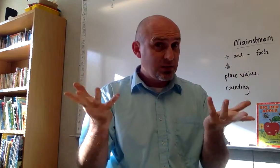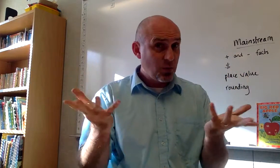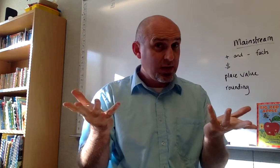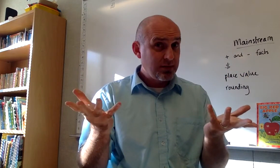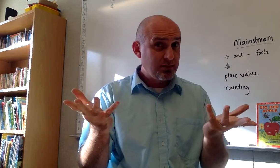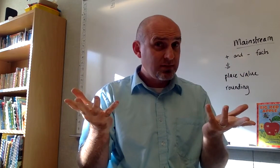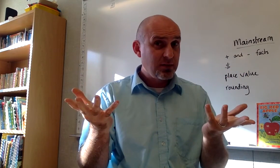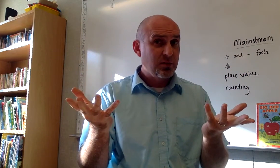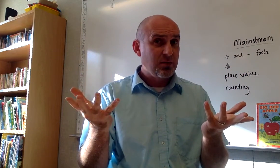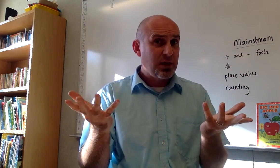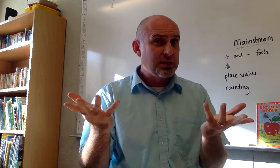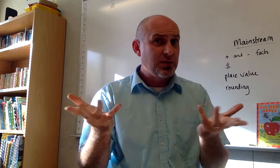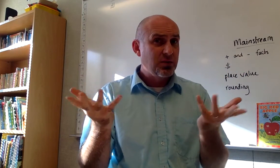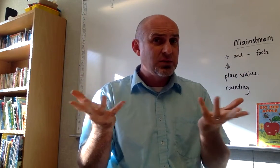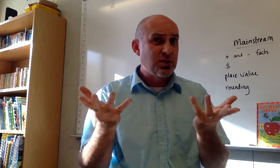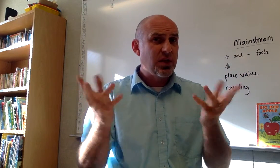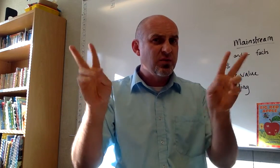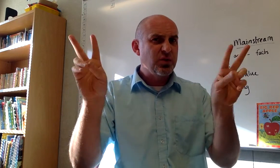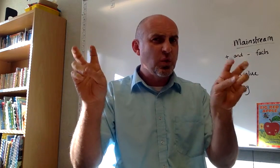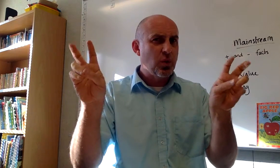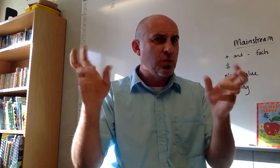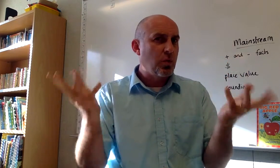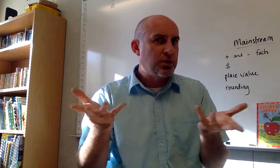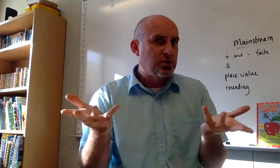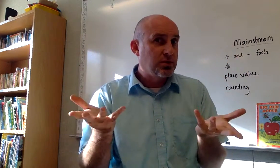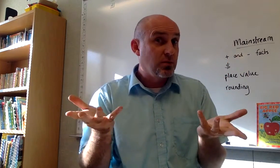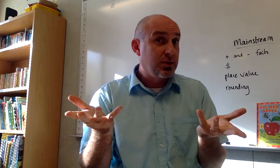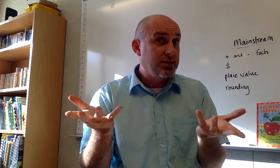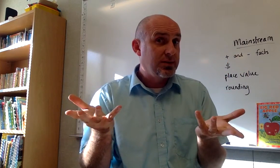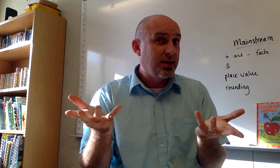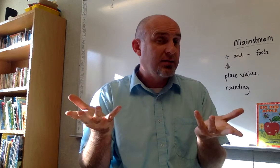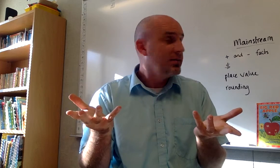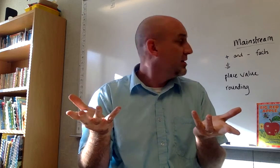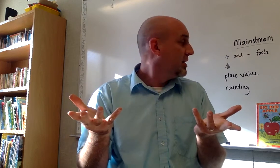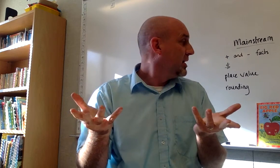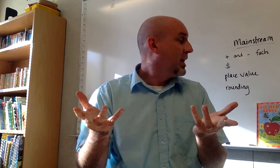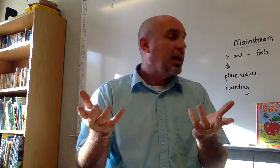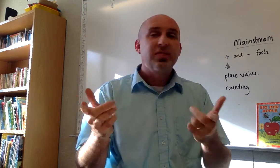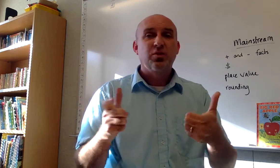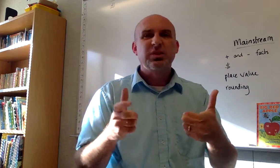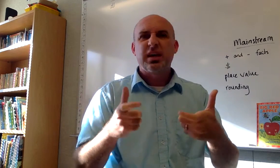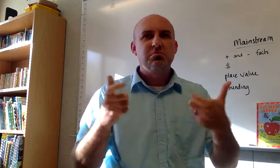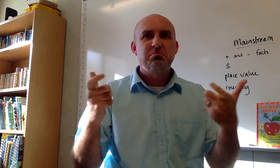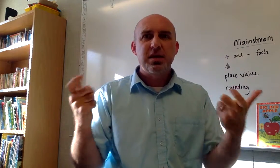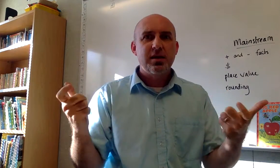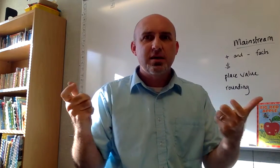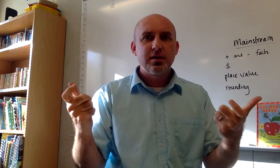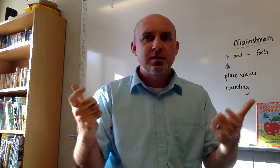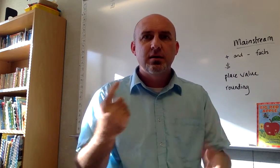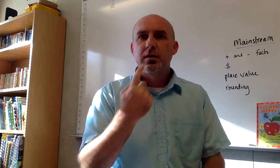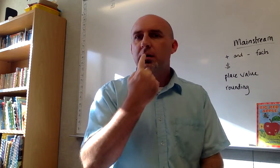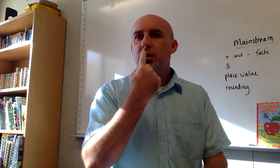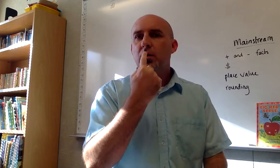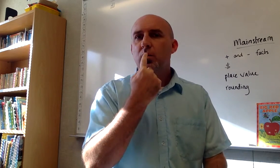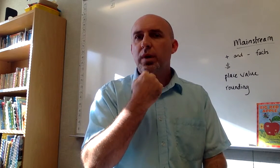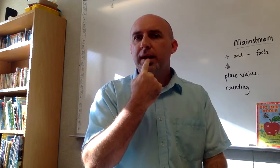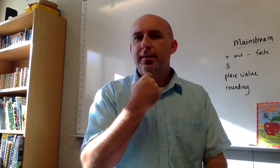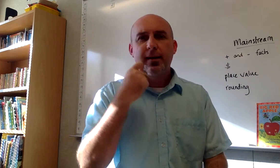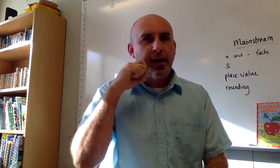what? ASL uses a lot of rhetorical questions. What is the title? And then you would sign big red